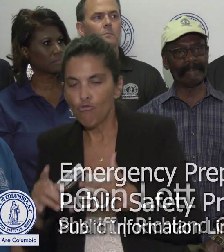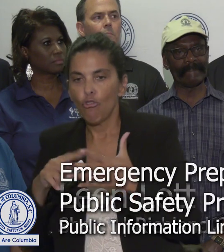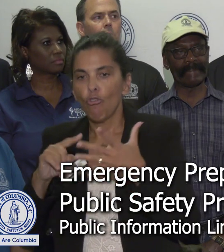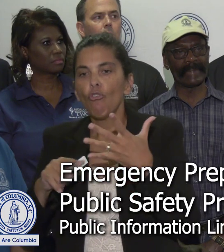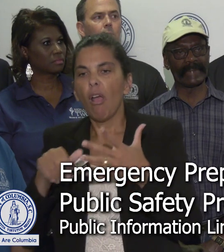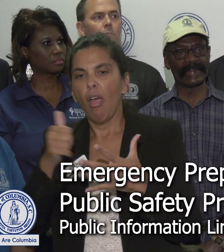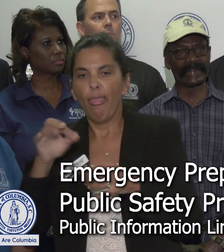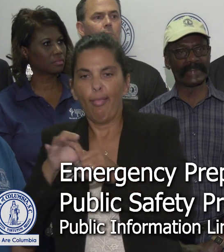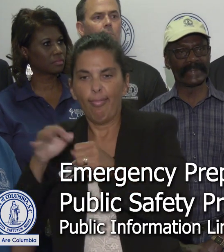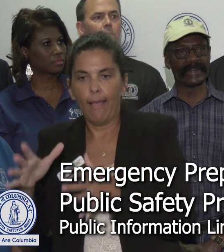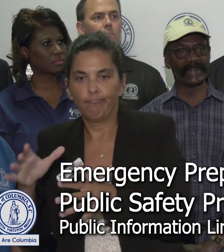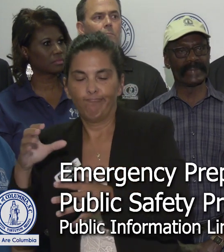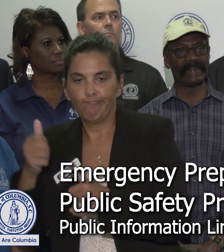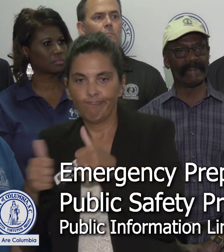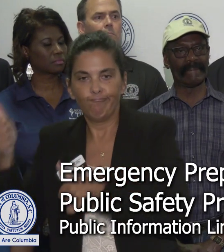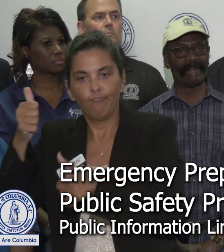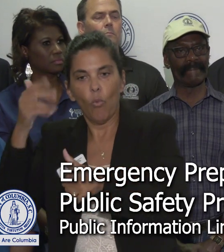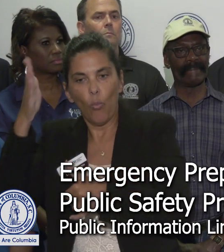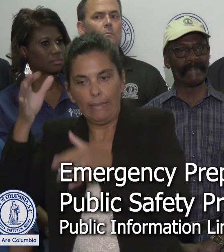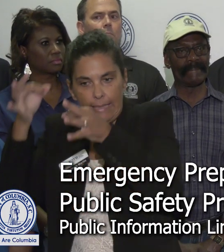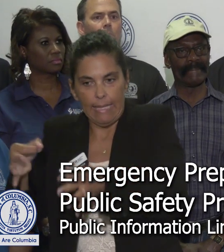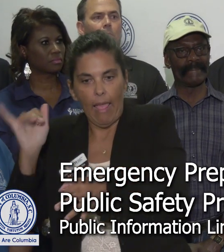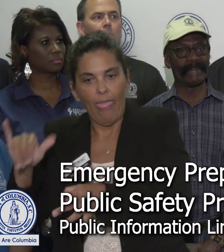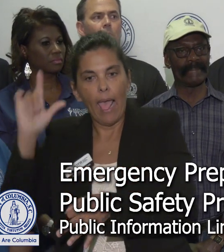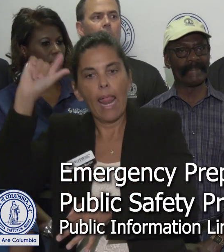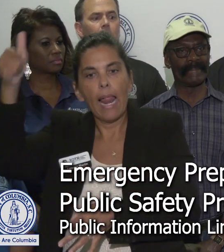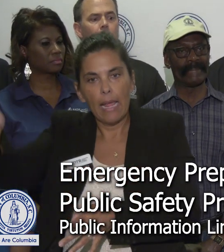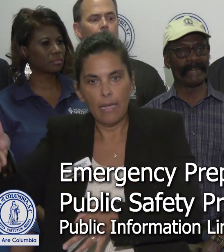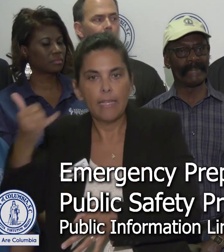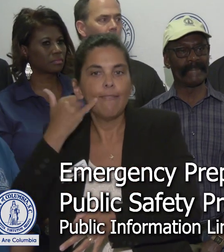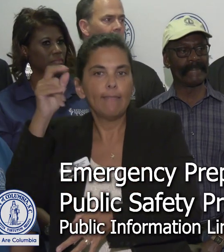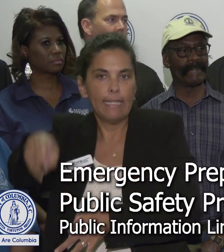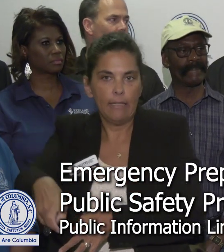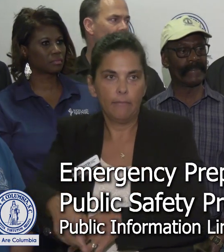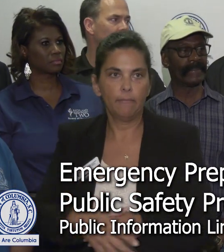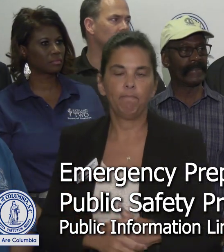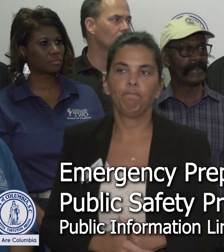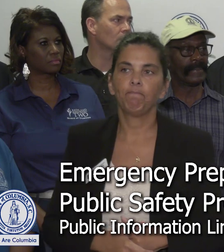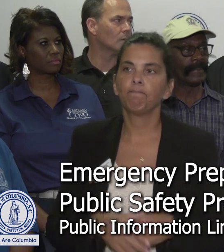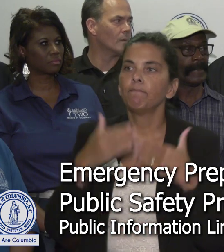appropriate call on that if necessary. Thank you.